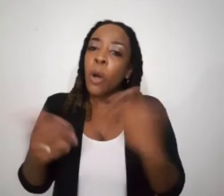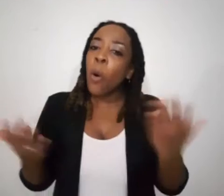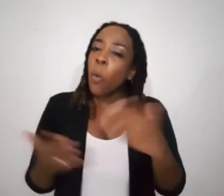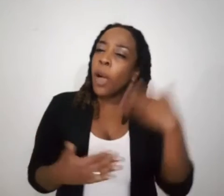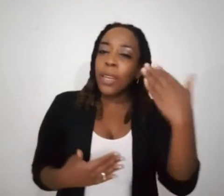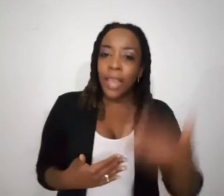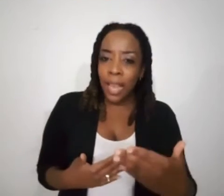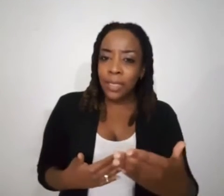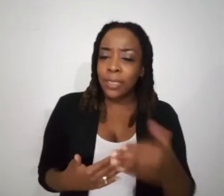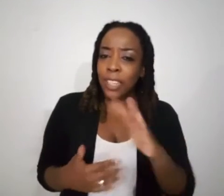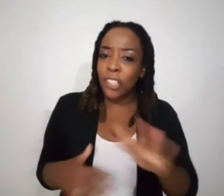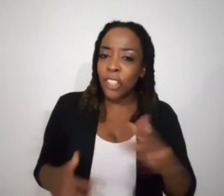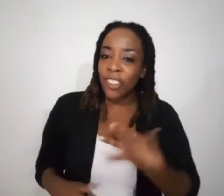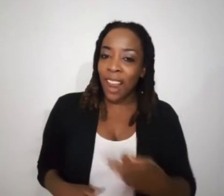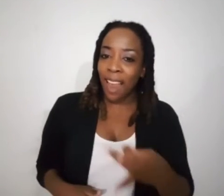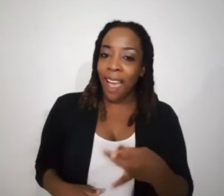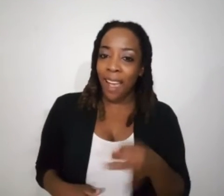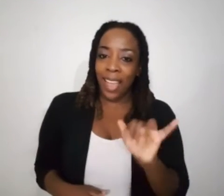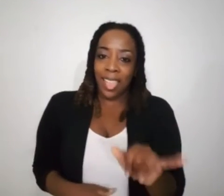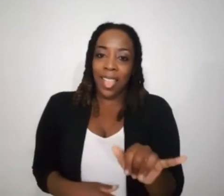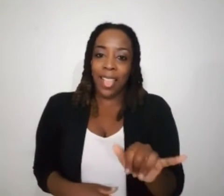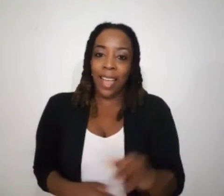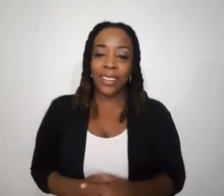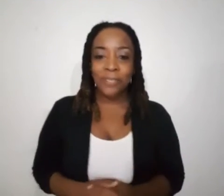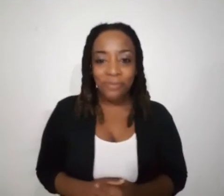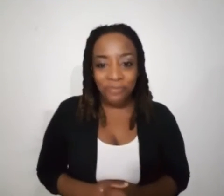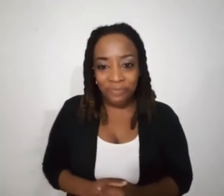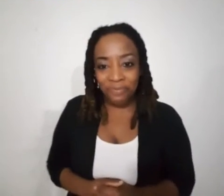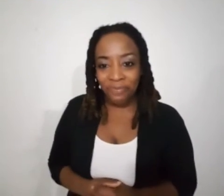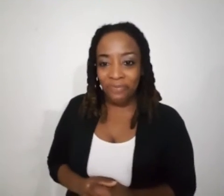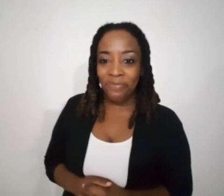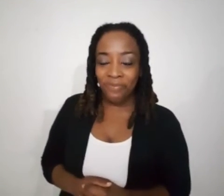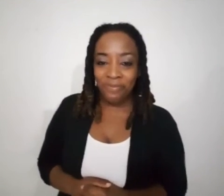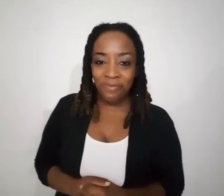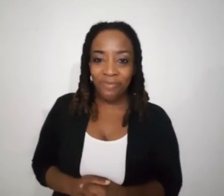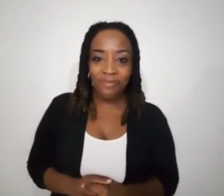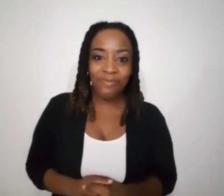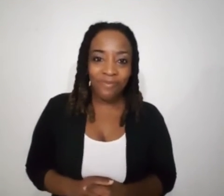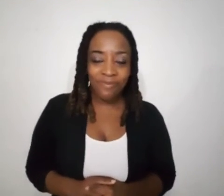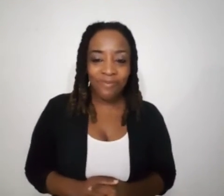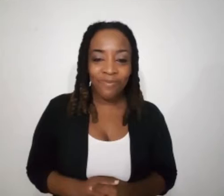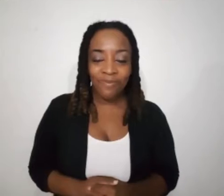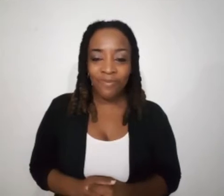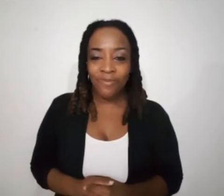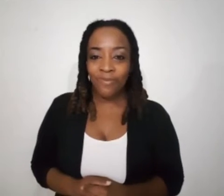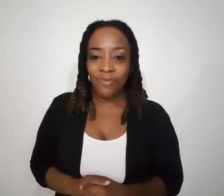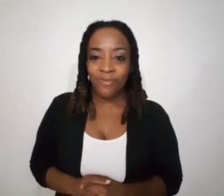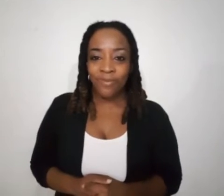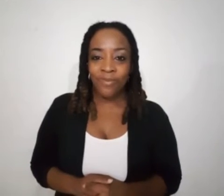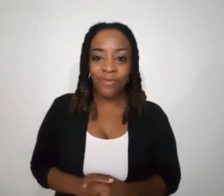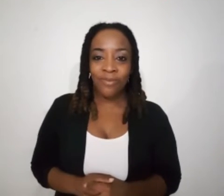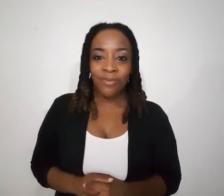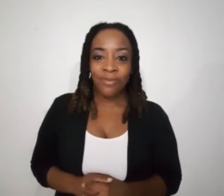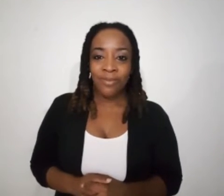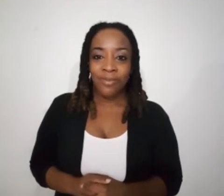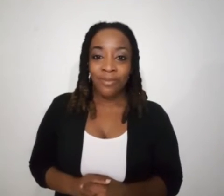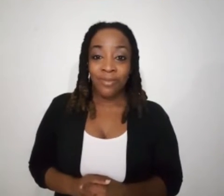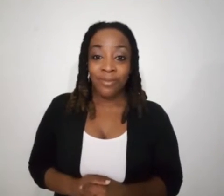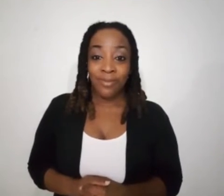next. So I would love to see those homework, those school home schedules that you have